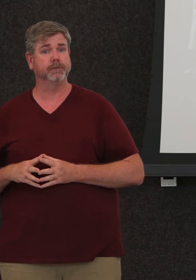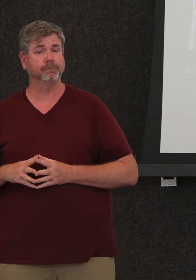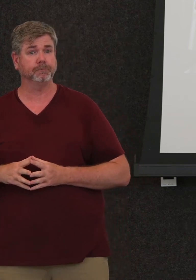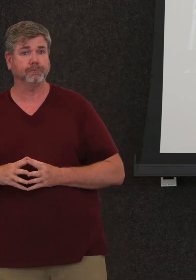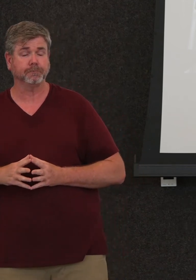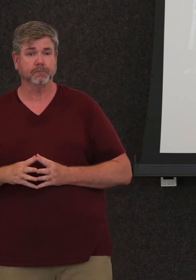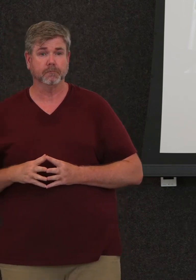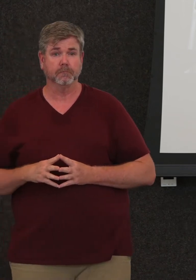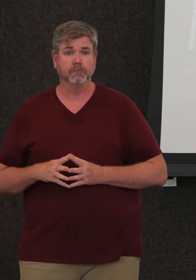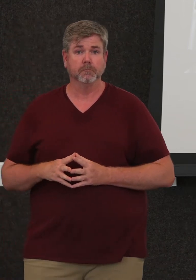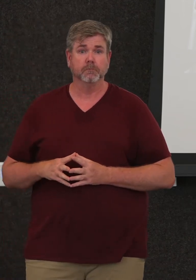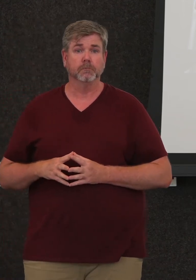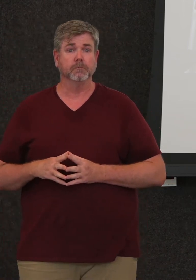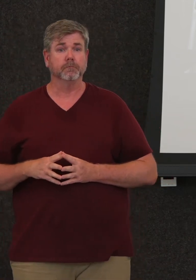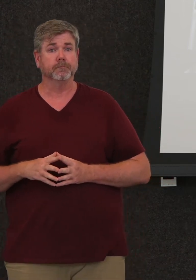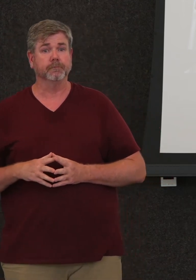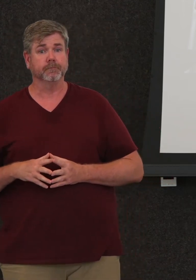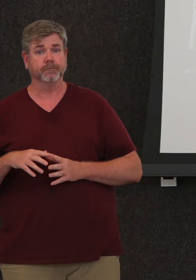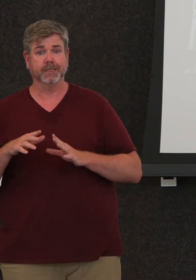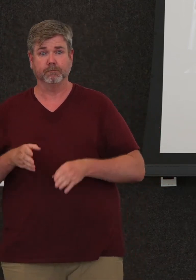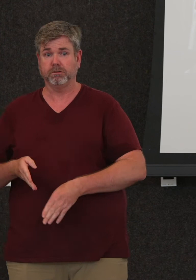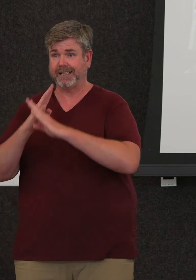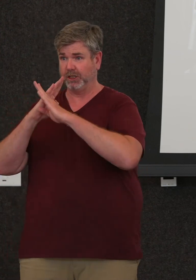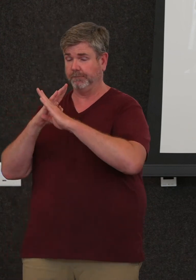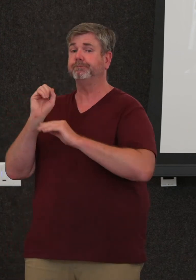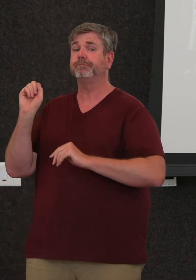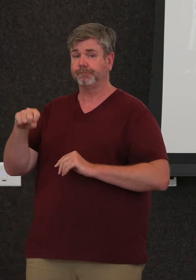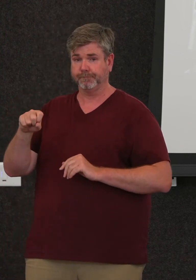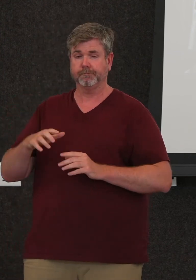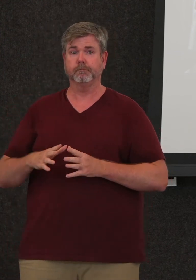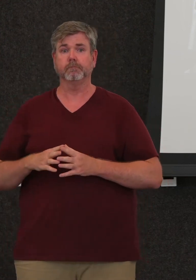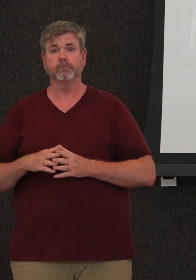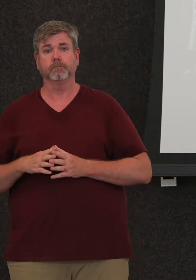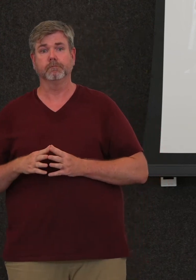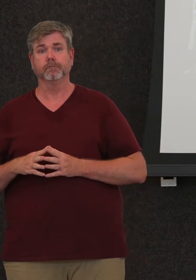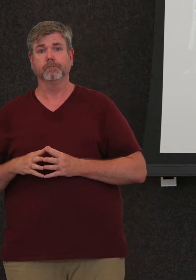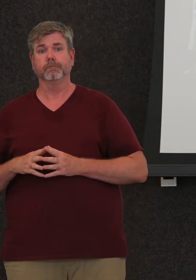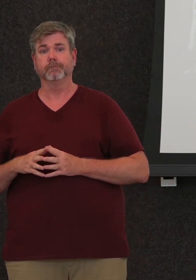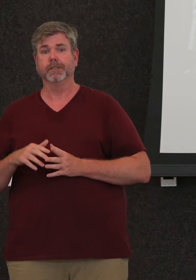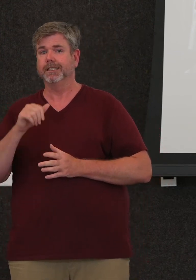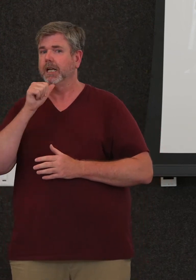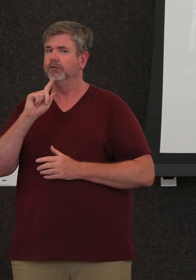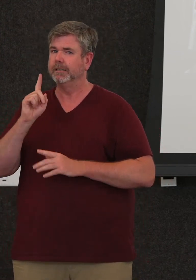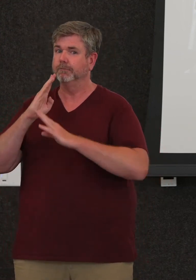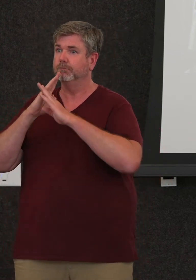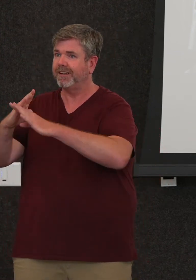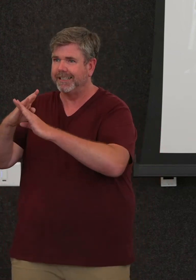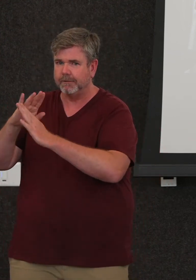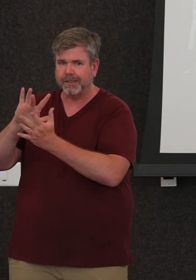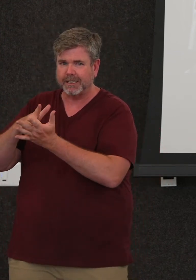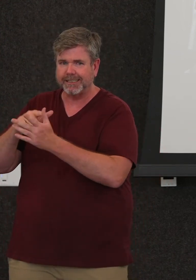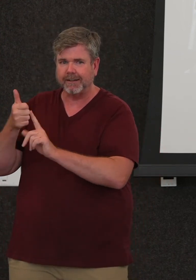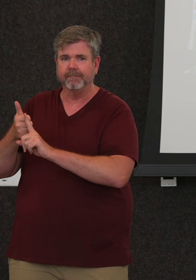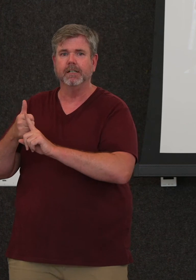It's prevention mostly through decreasing how likely someone is to take the drug, but it also is probably